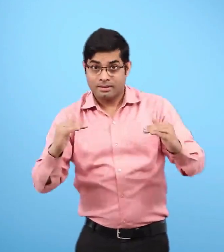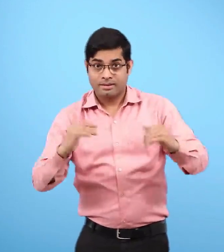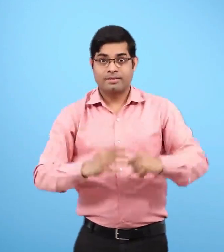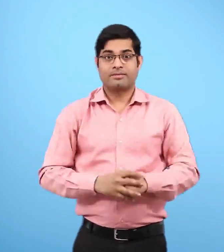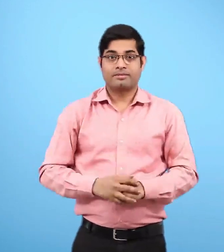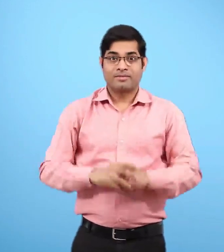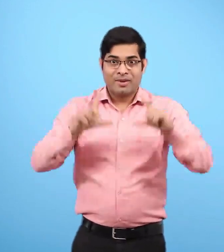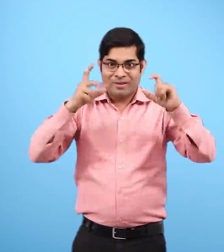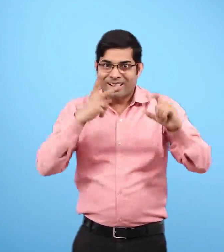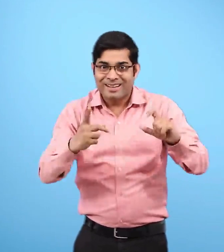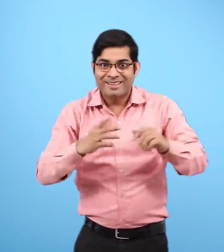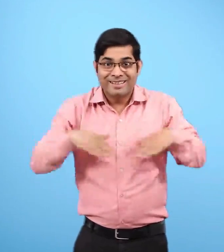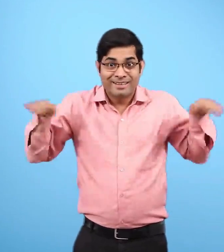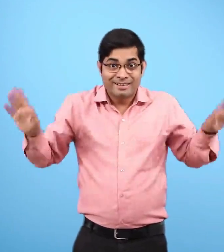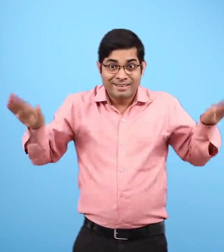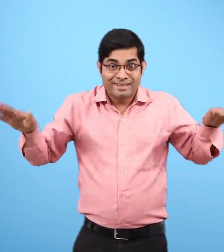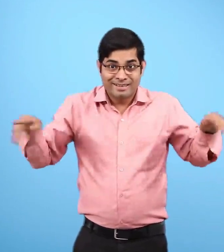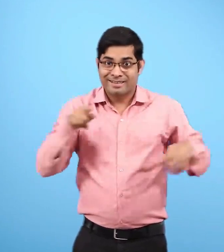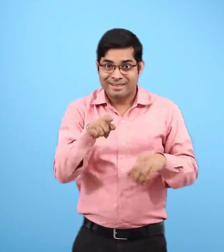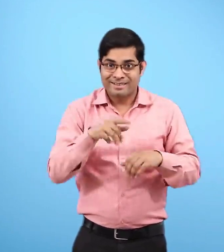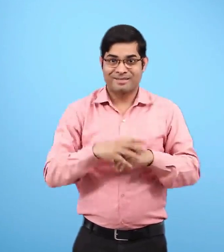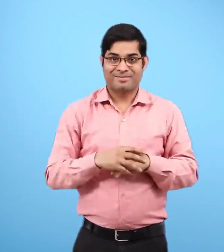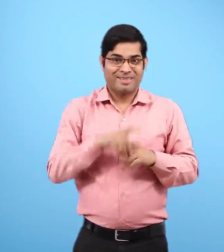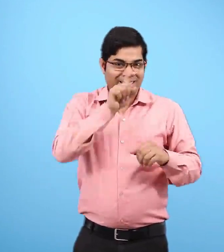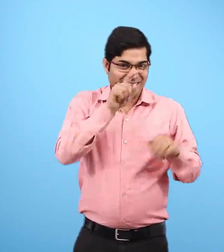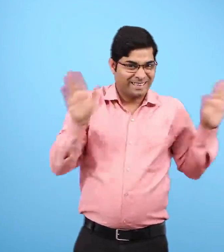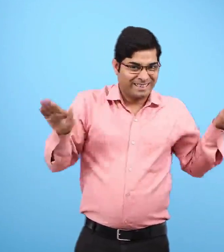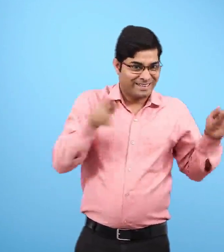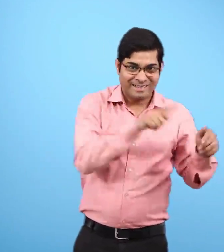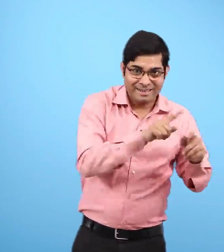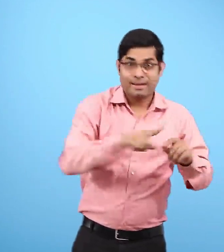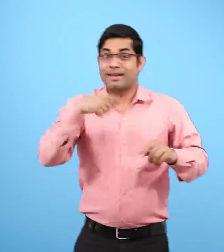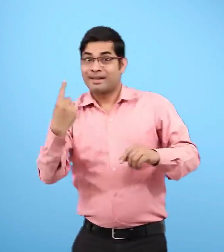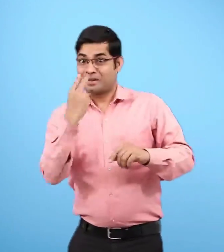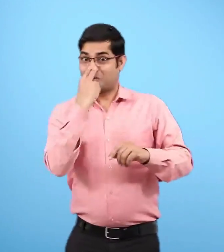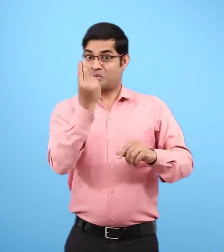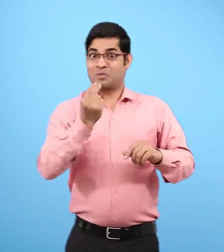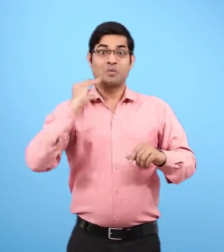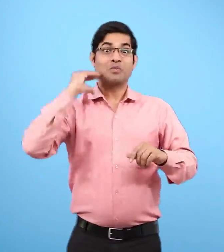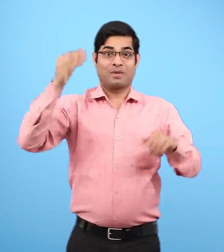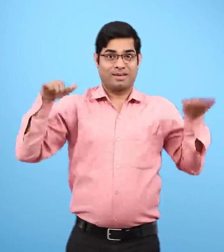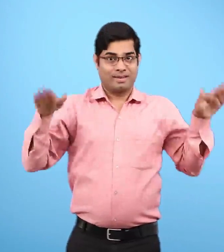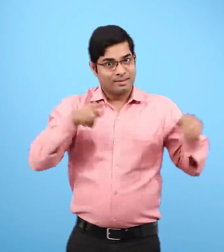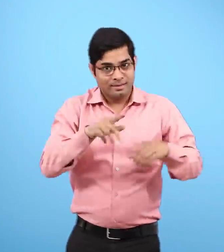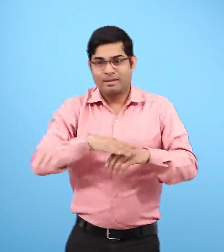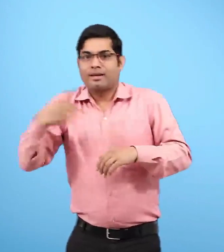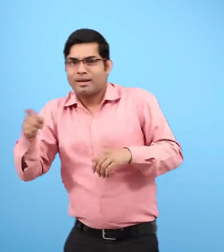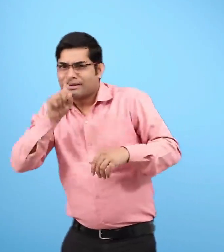Part 3 picture shows a hen, a swan and a chick.